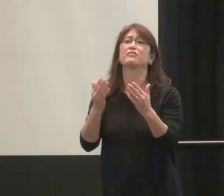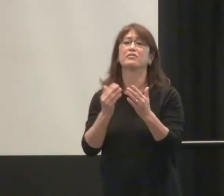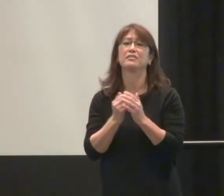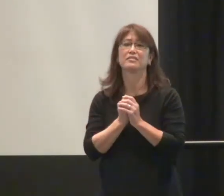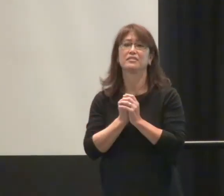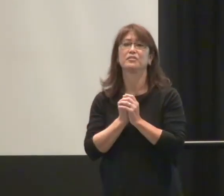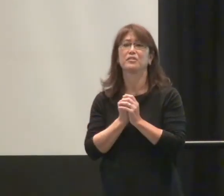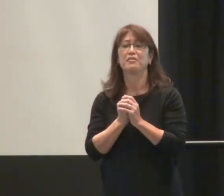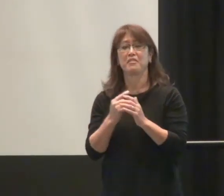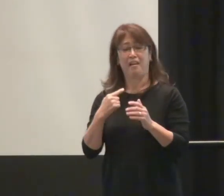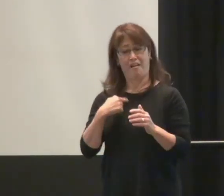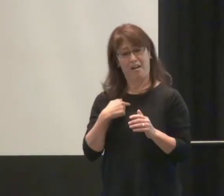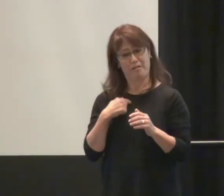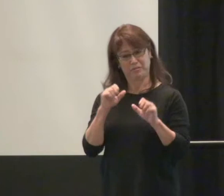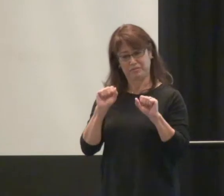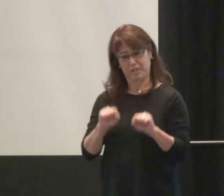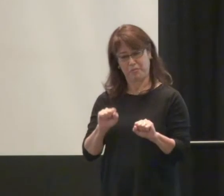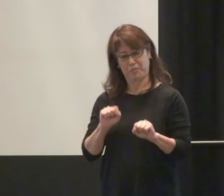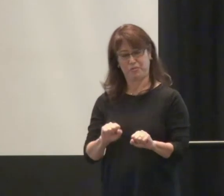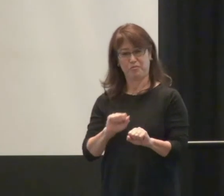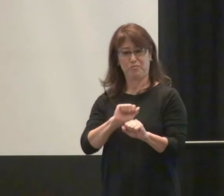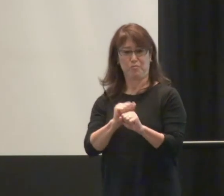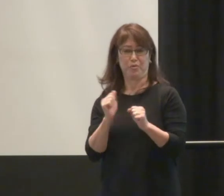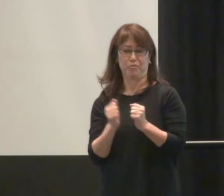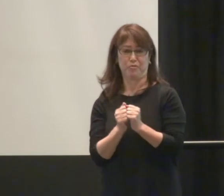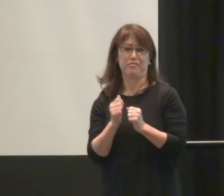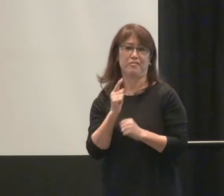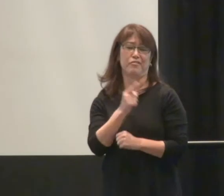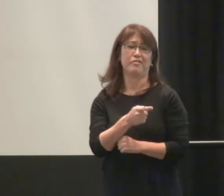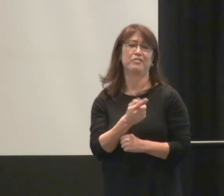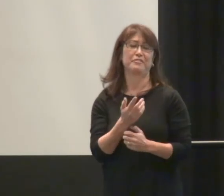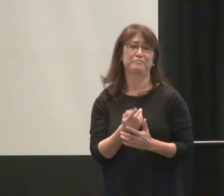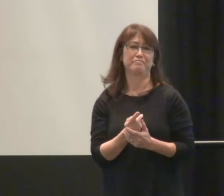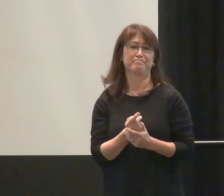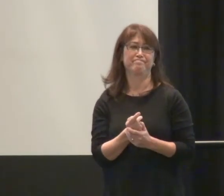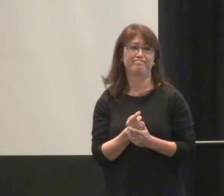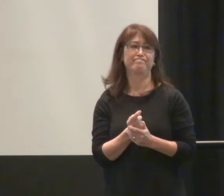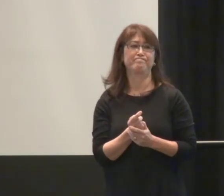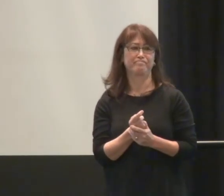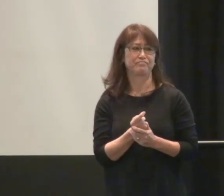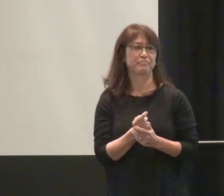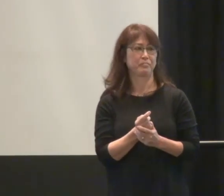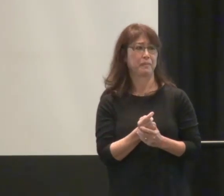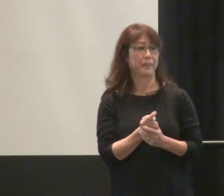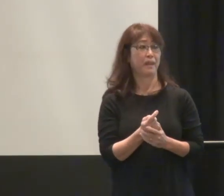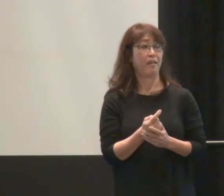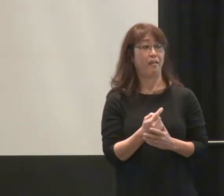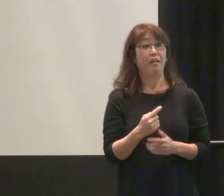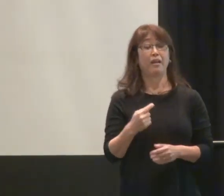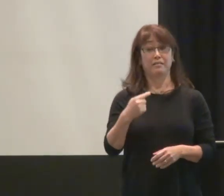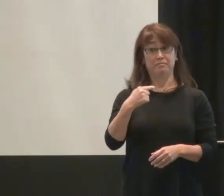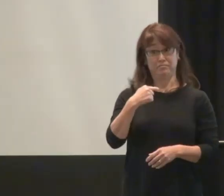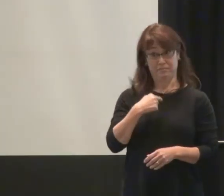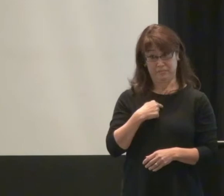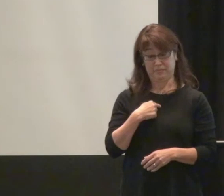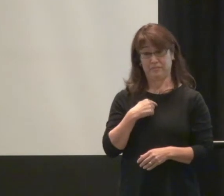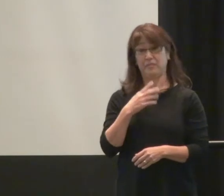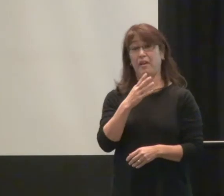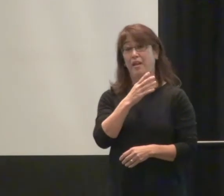So I am most definitely grateful and thankful that I had the opportunity to work with Roxanne.